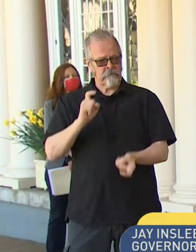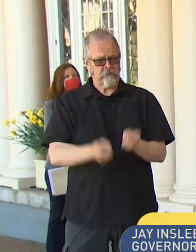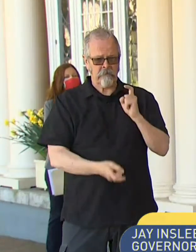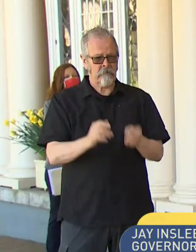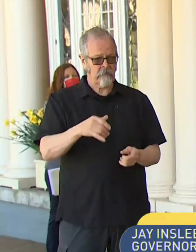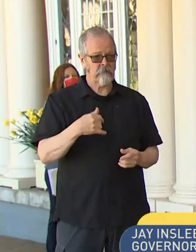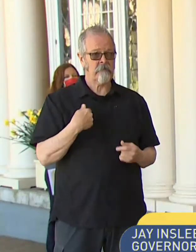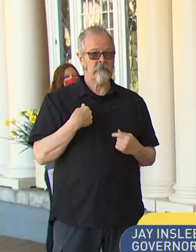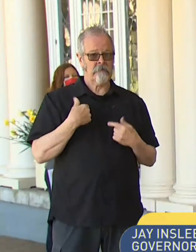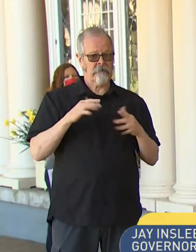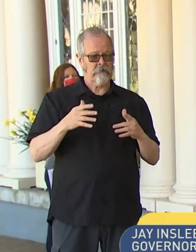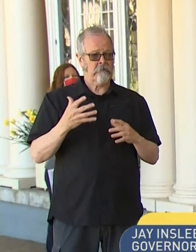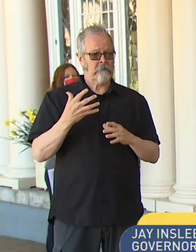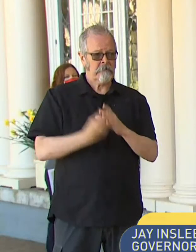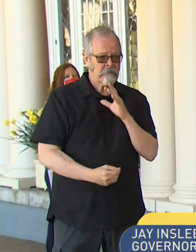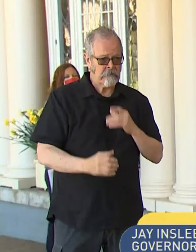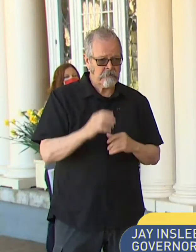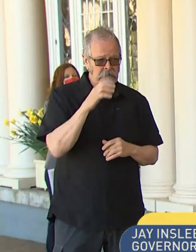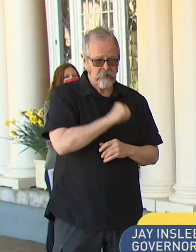the metrics.